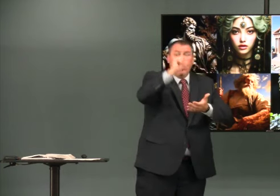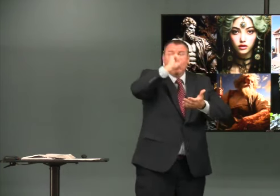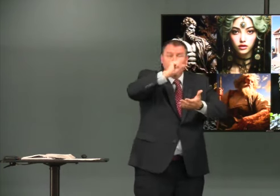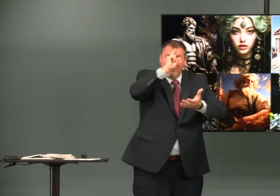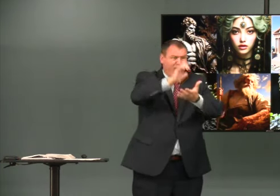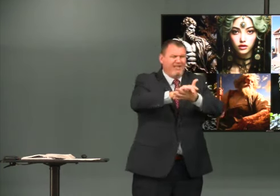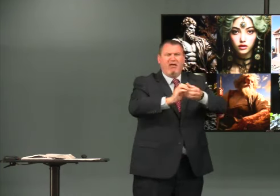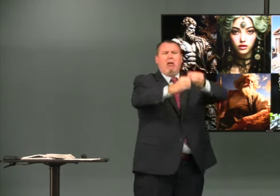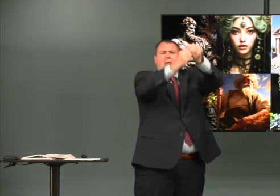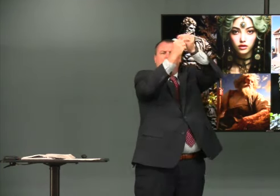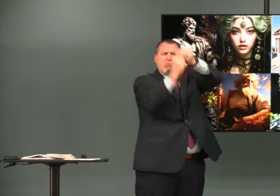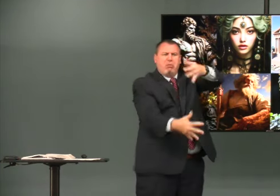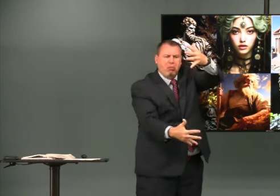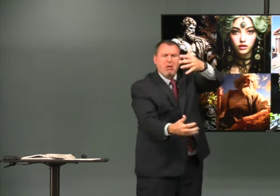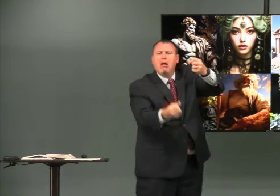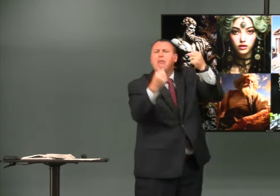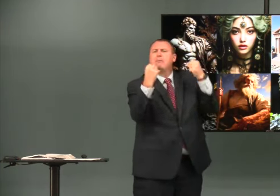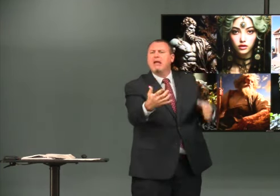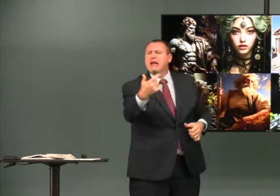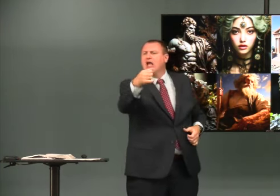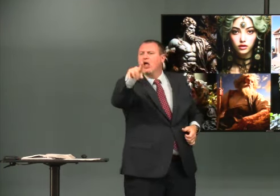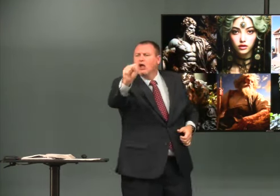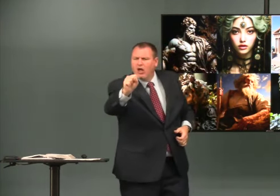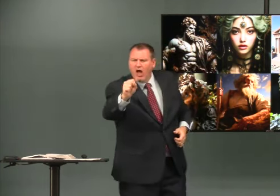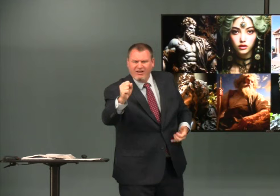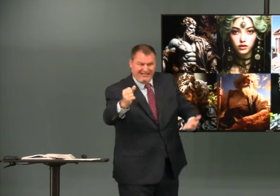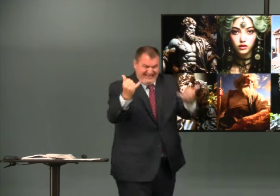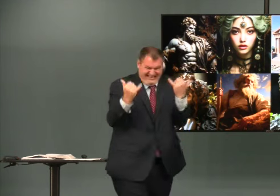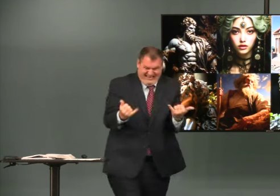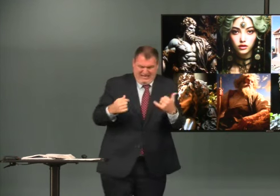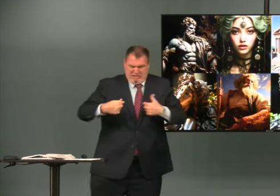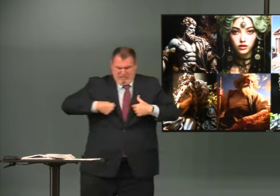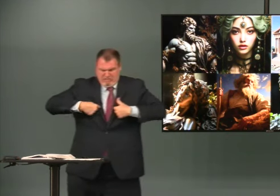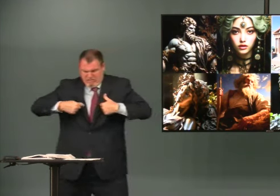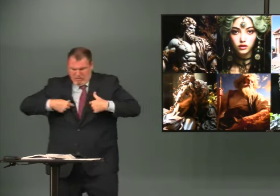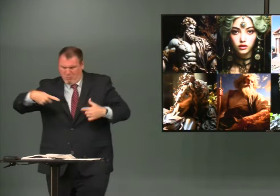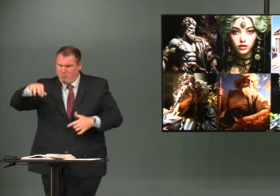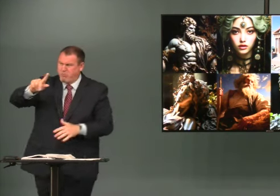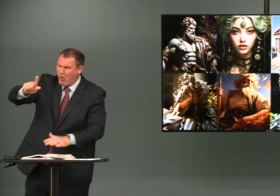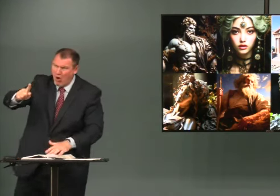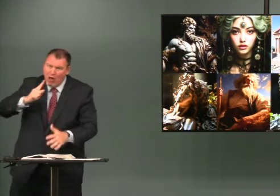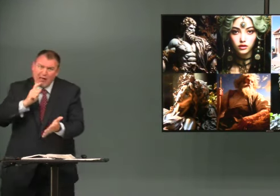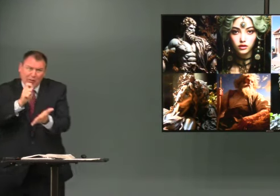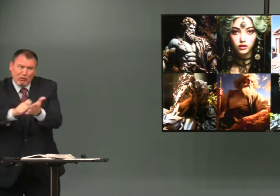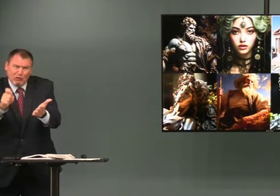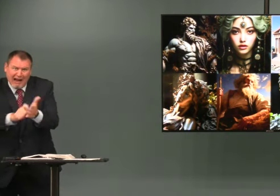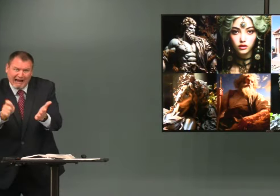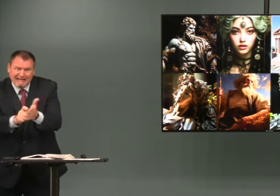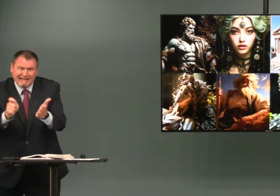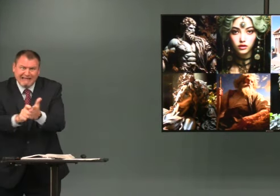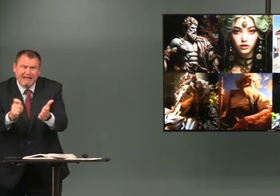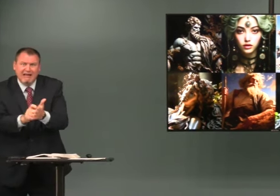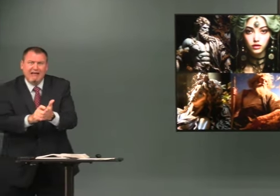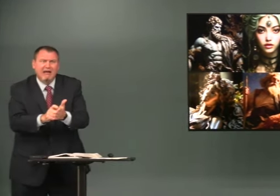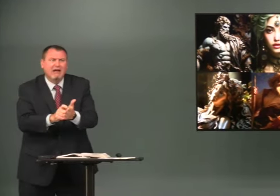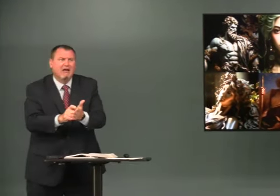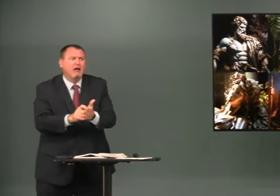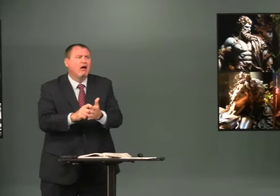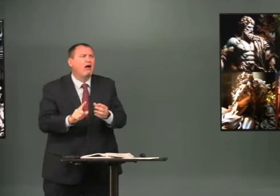so as these two countries have these similar beliefs paul he